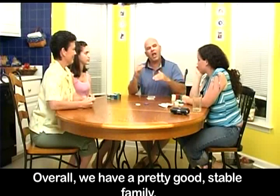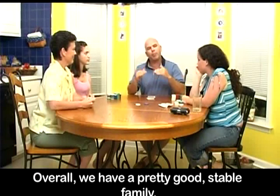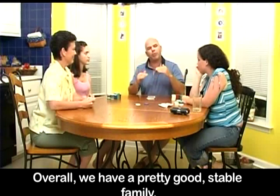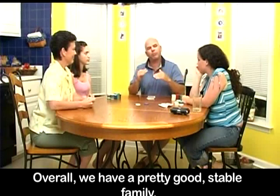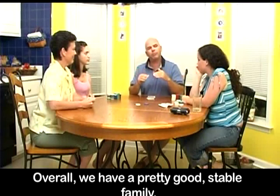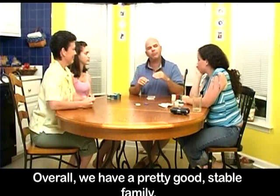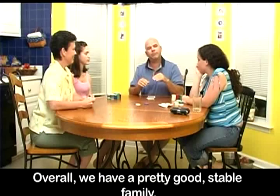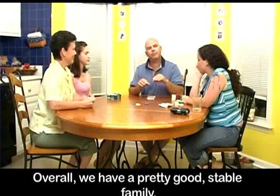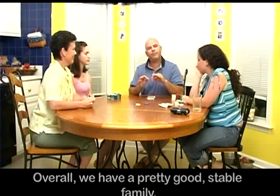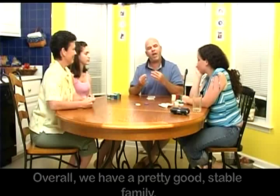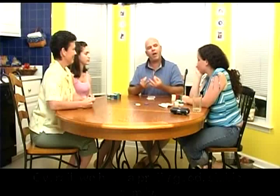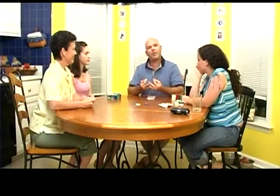people.